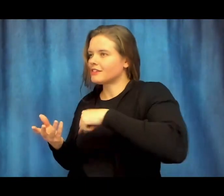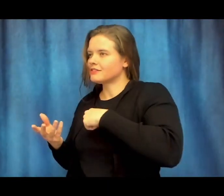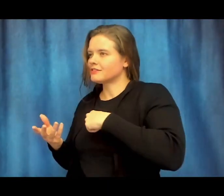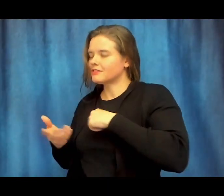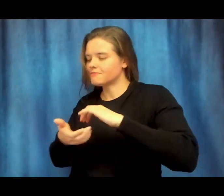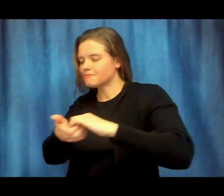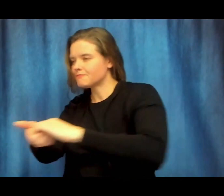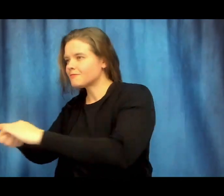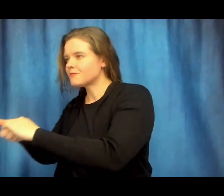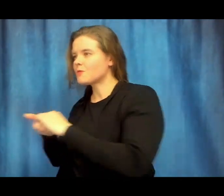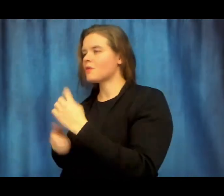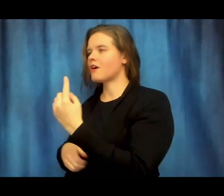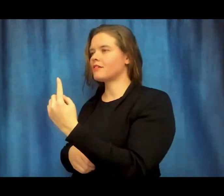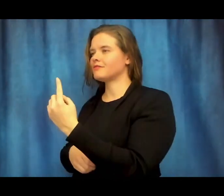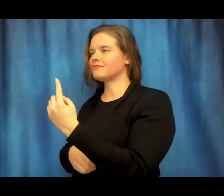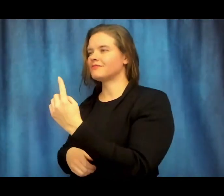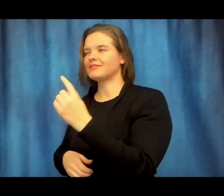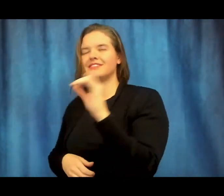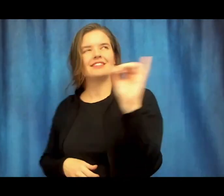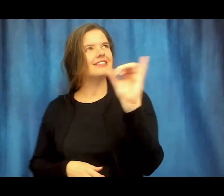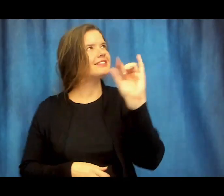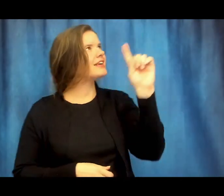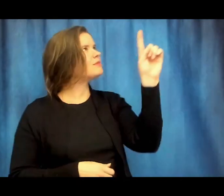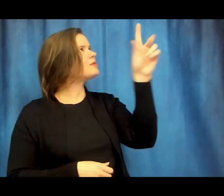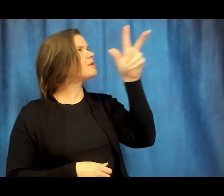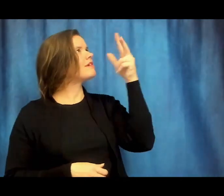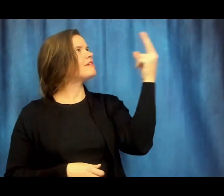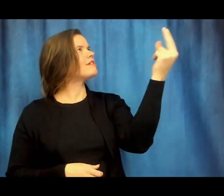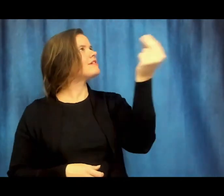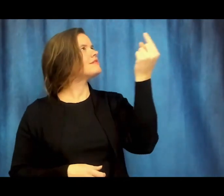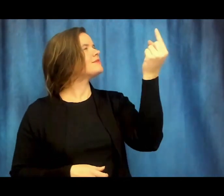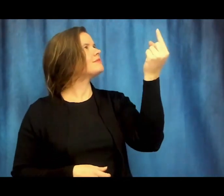us one as you are one.